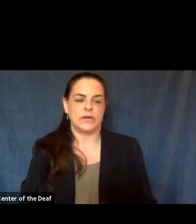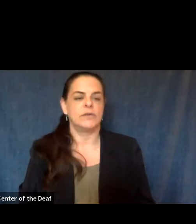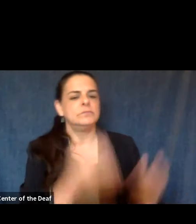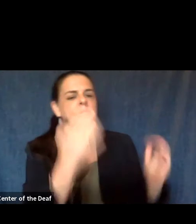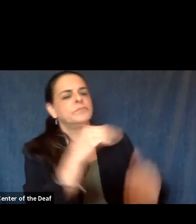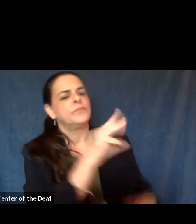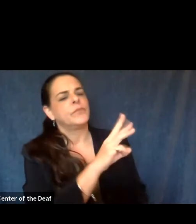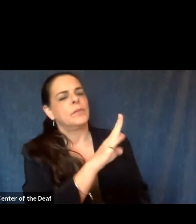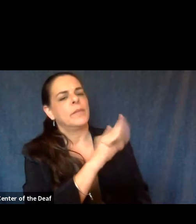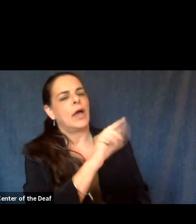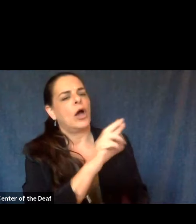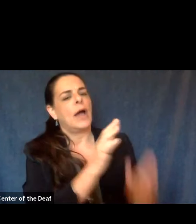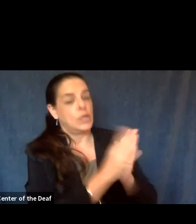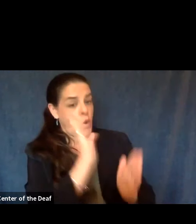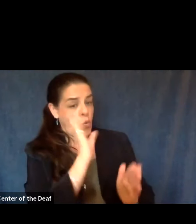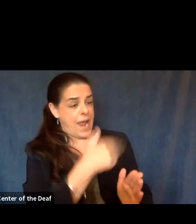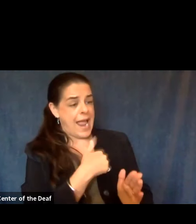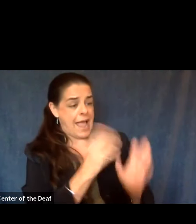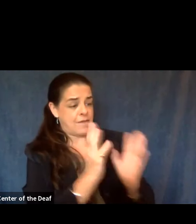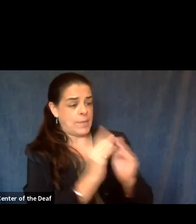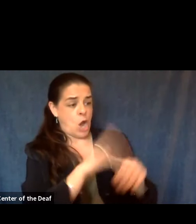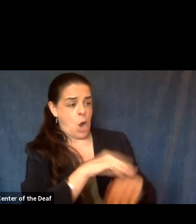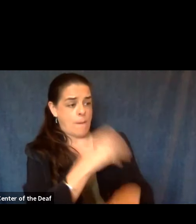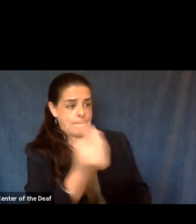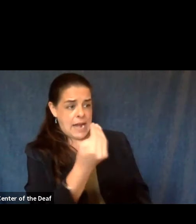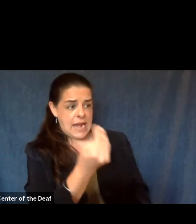WBIR is asking if there will be a media briefing on Monday.